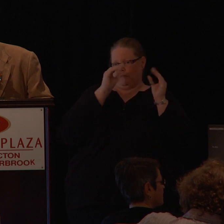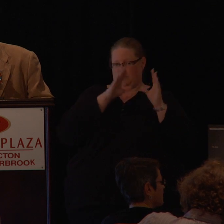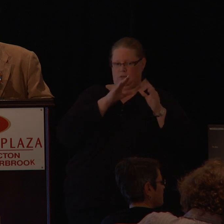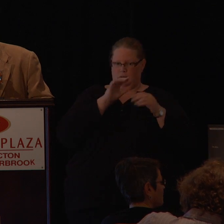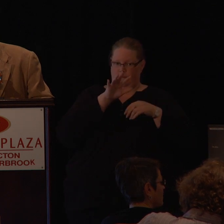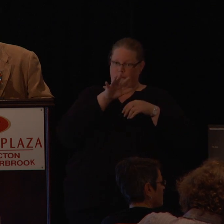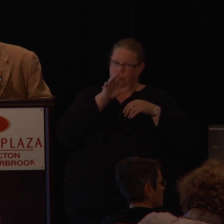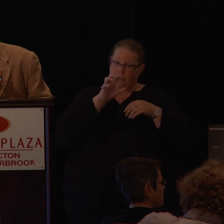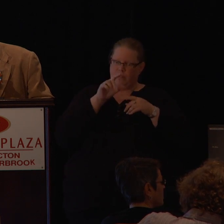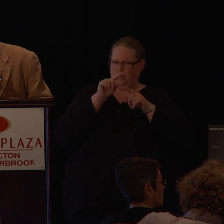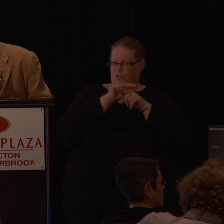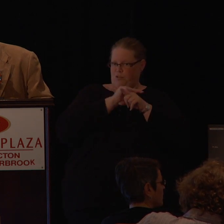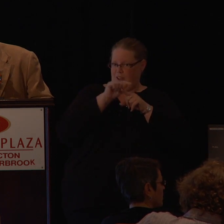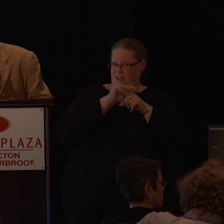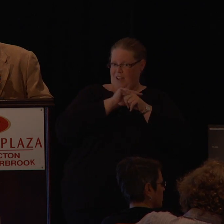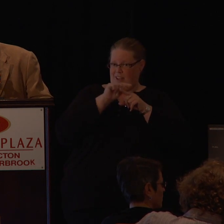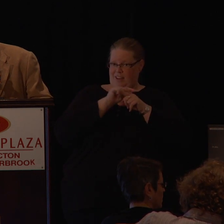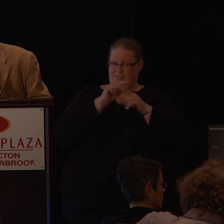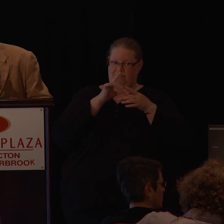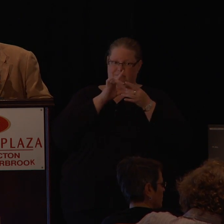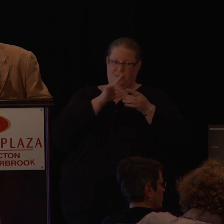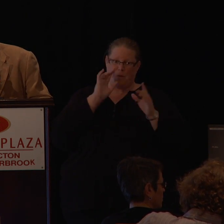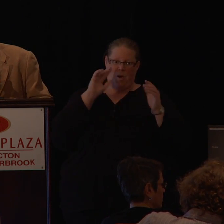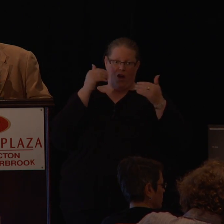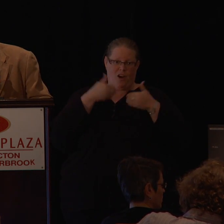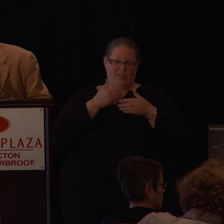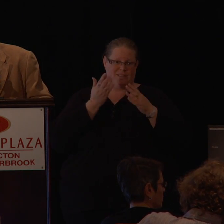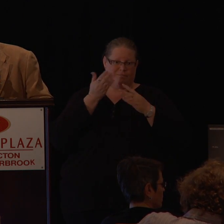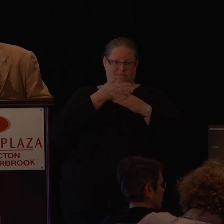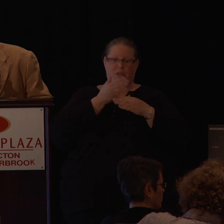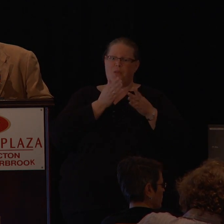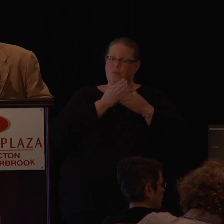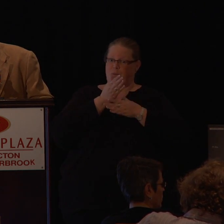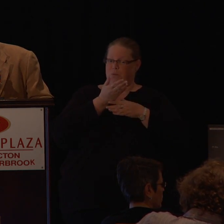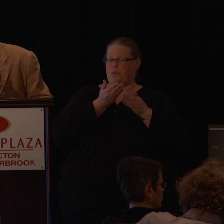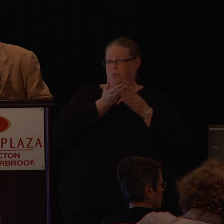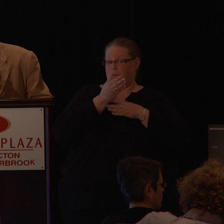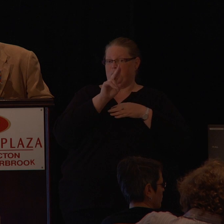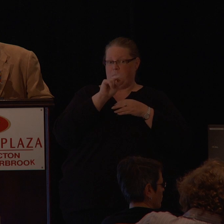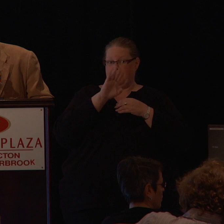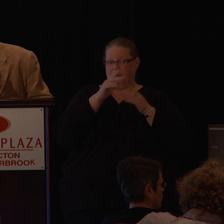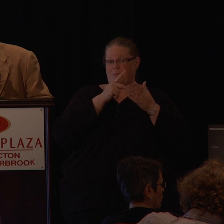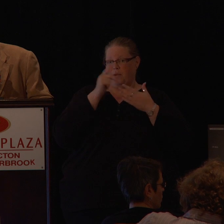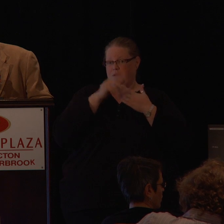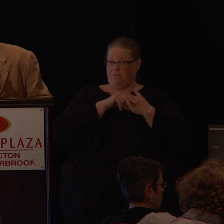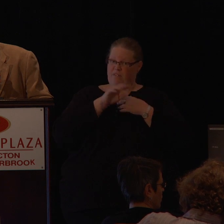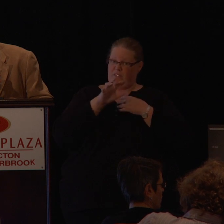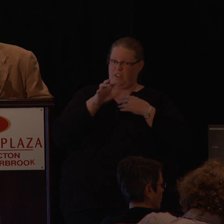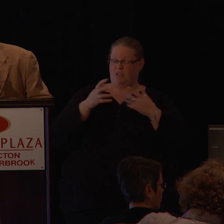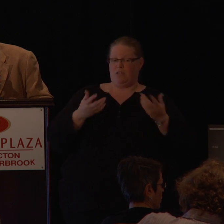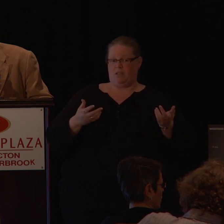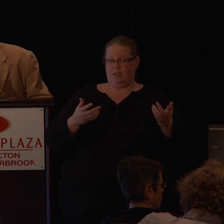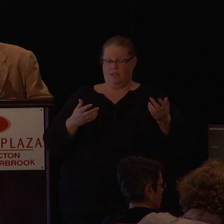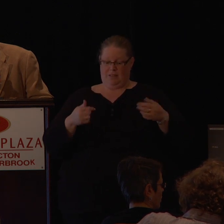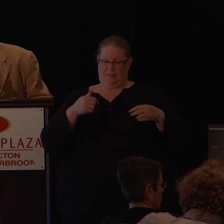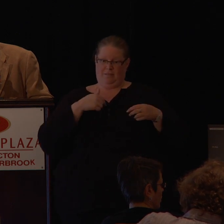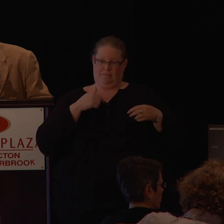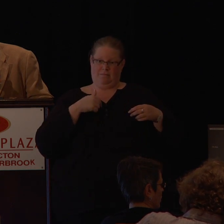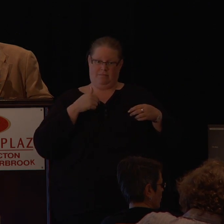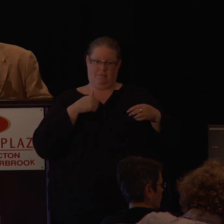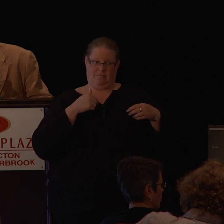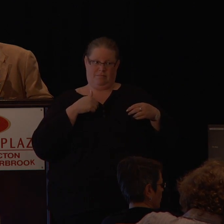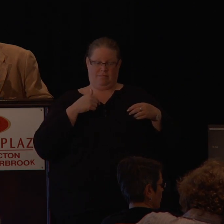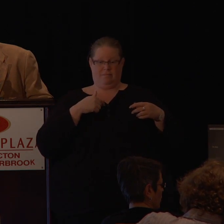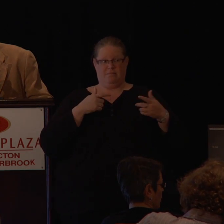trained in autism intervention through the UNB program. And I will go to my deathbed thinking that was